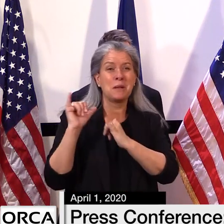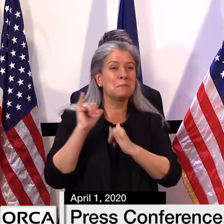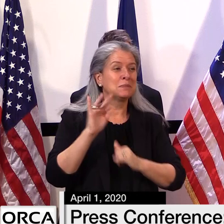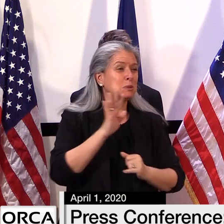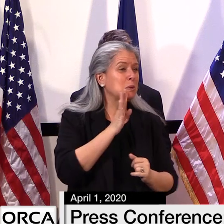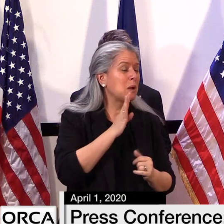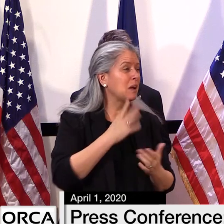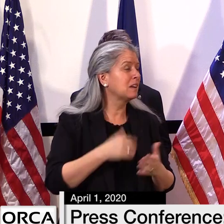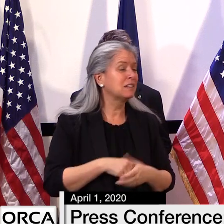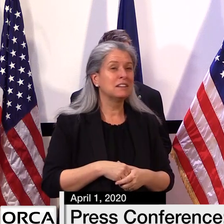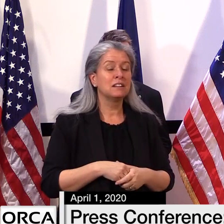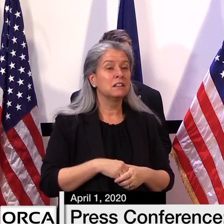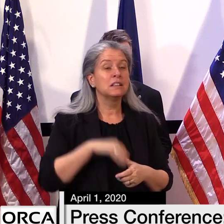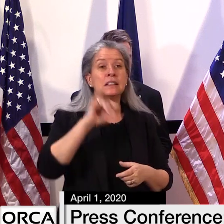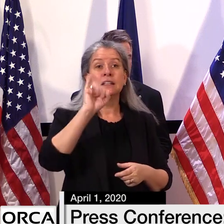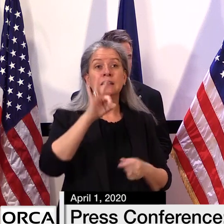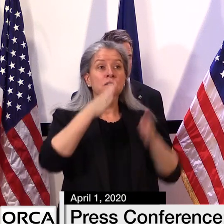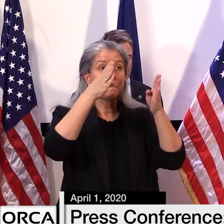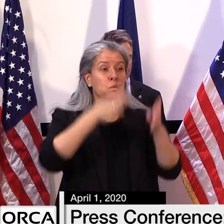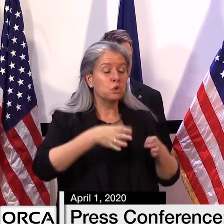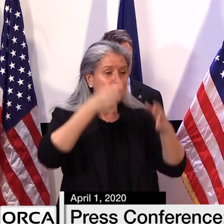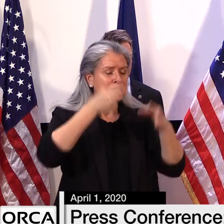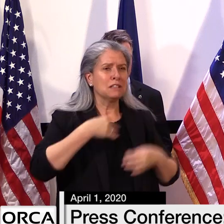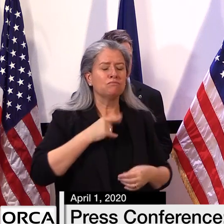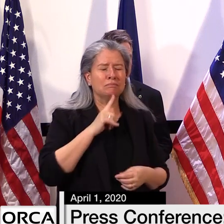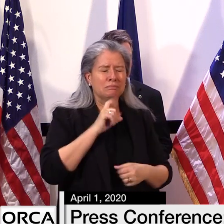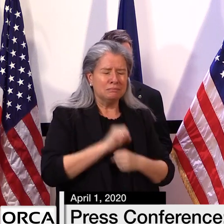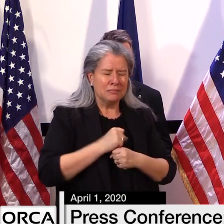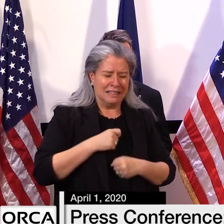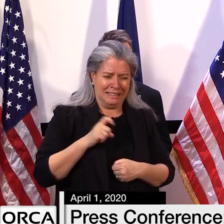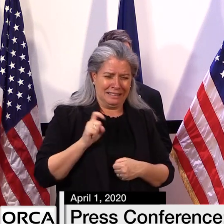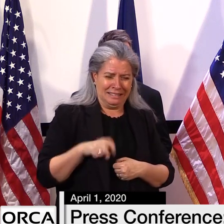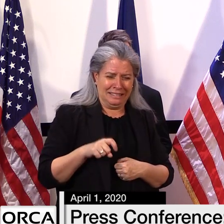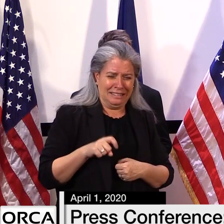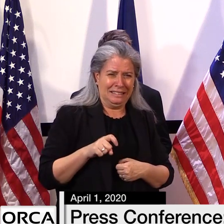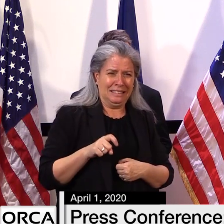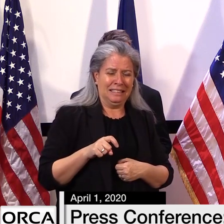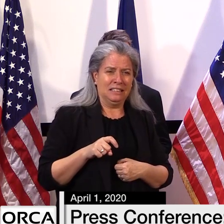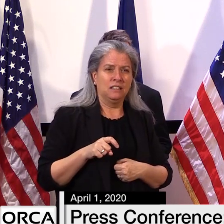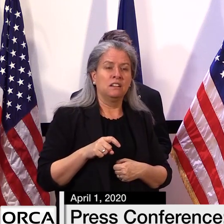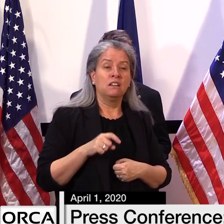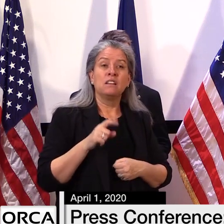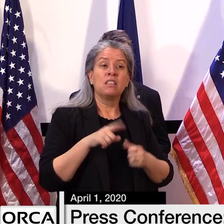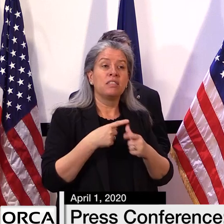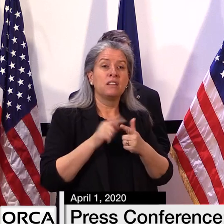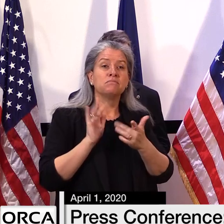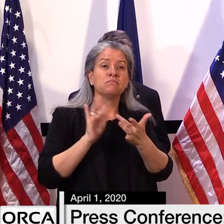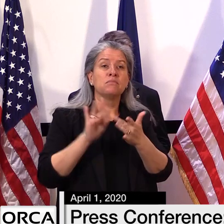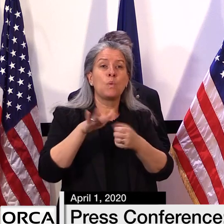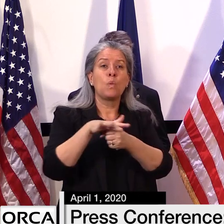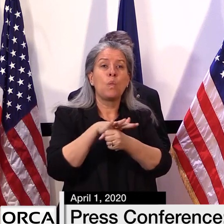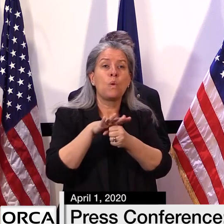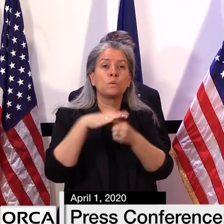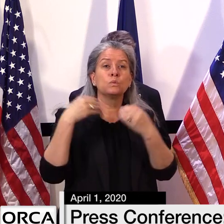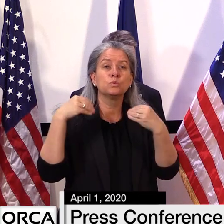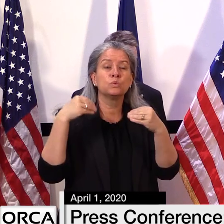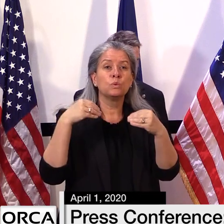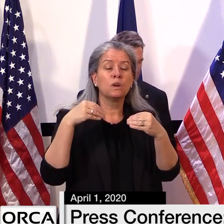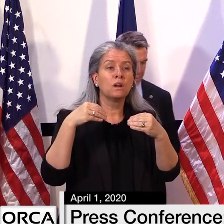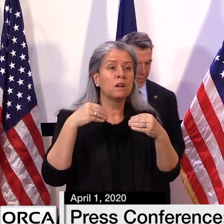to say if somebody determines they truly need something, they can connect with their local retailer